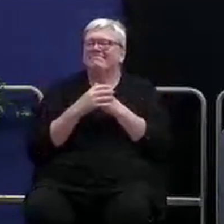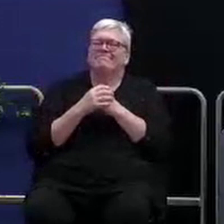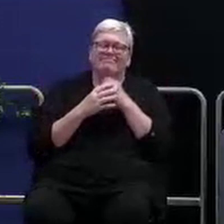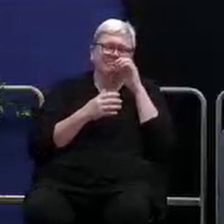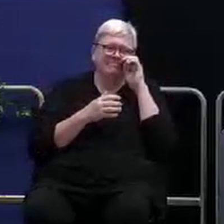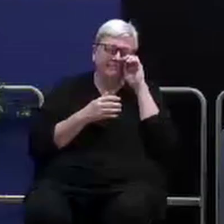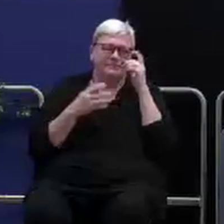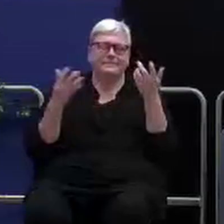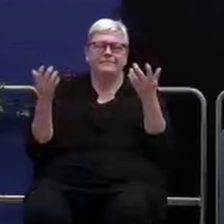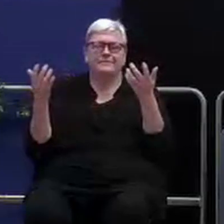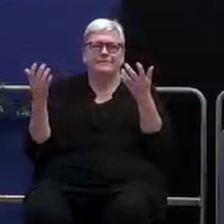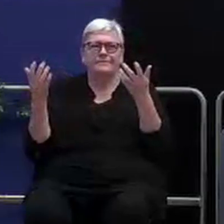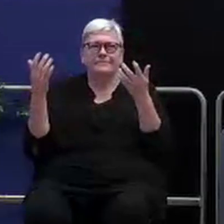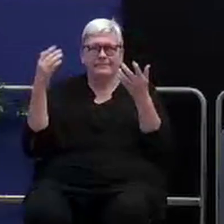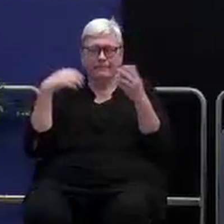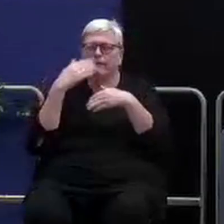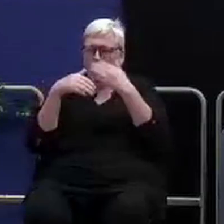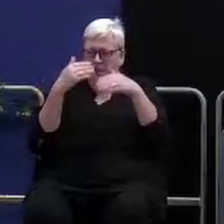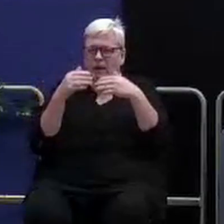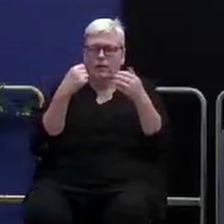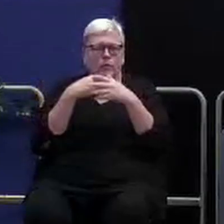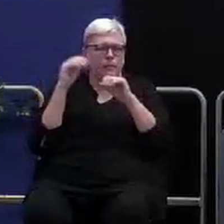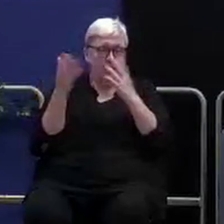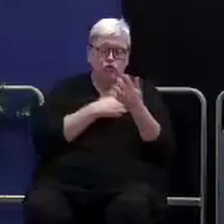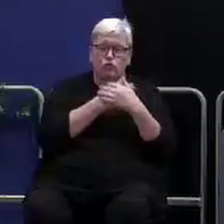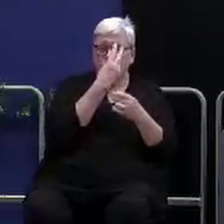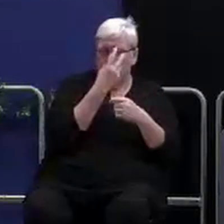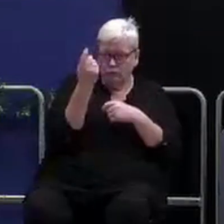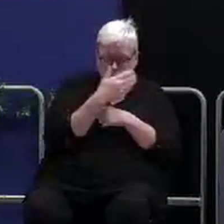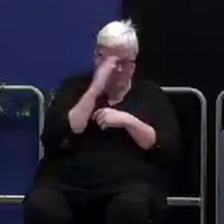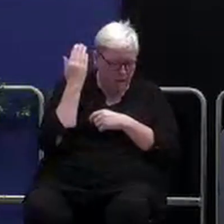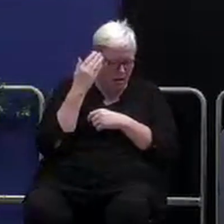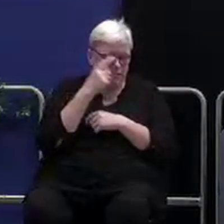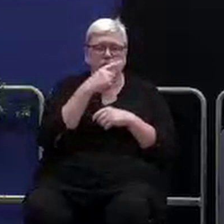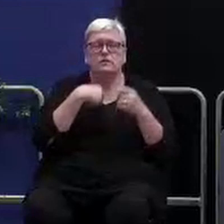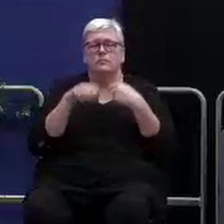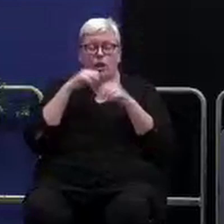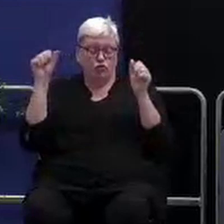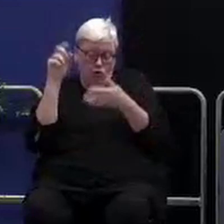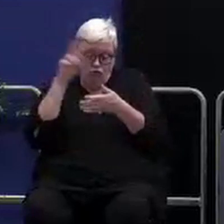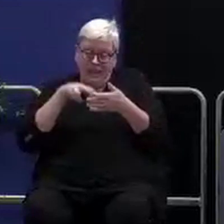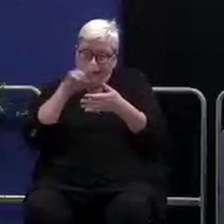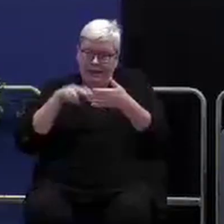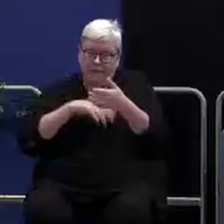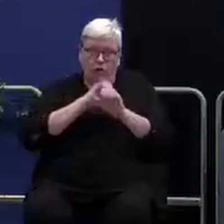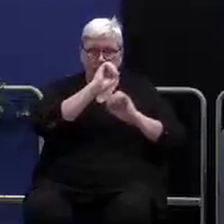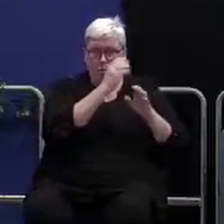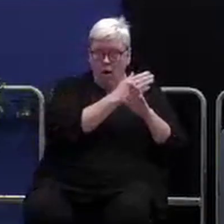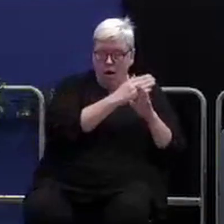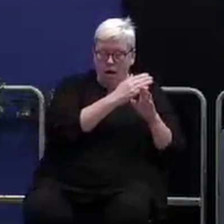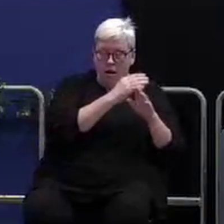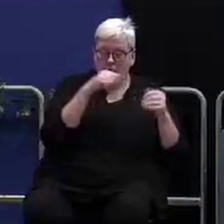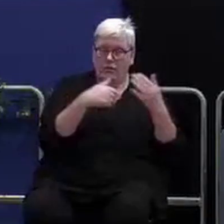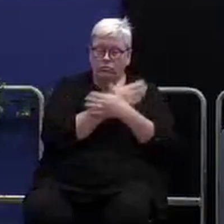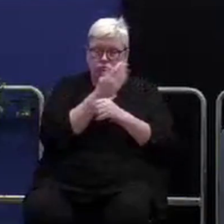format of today's session is that I'll be introducing our two speakers, and they'll be giving us short readings from their forthcoming